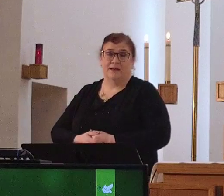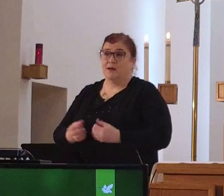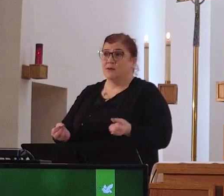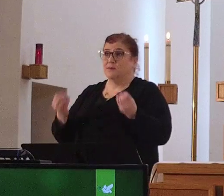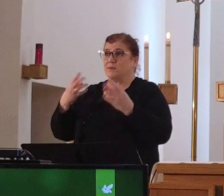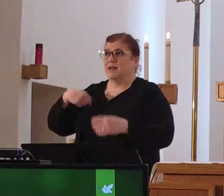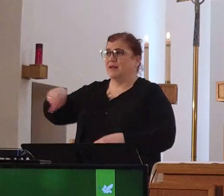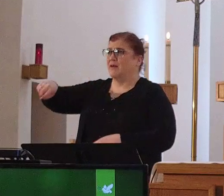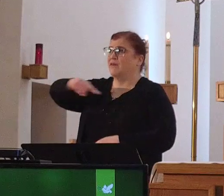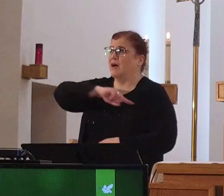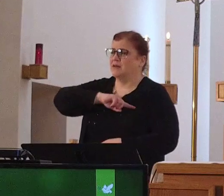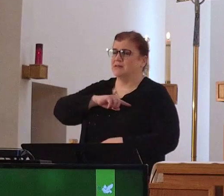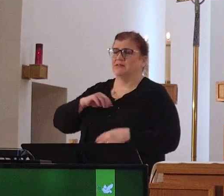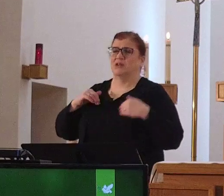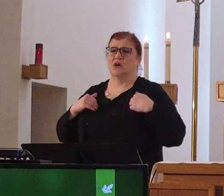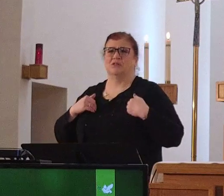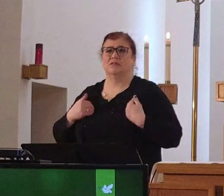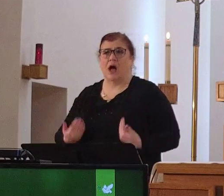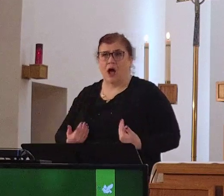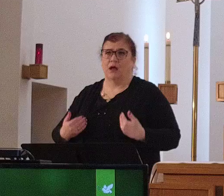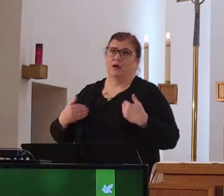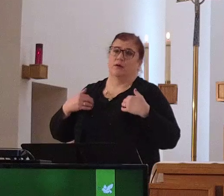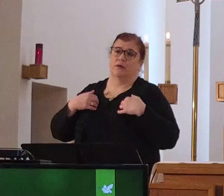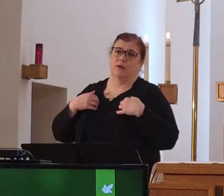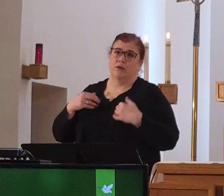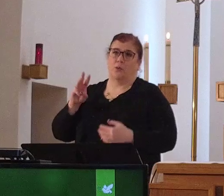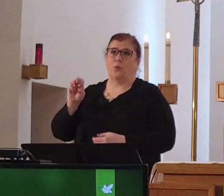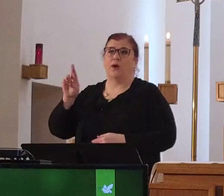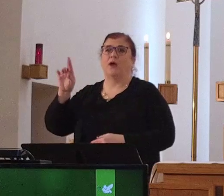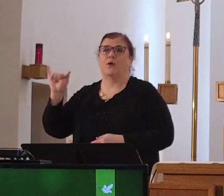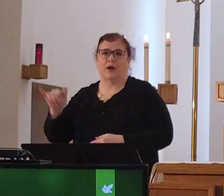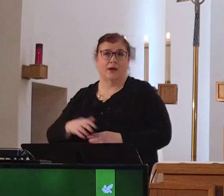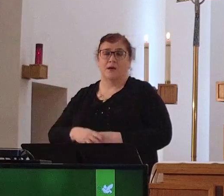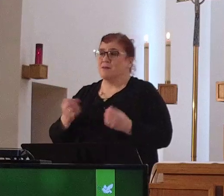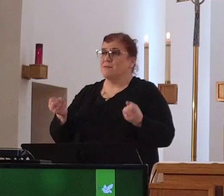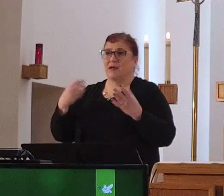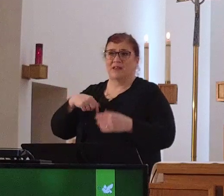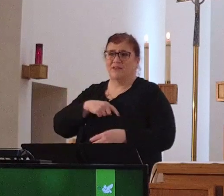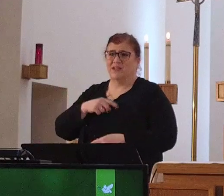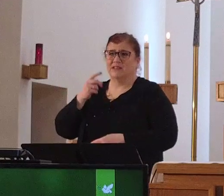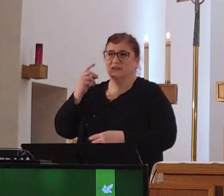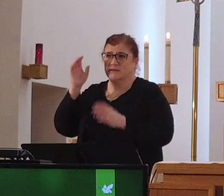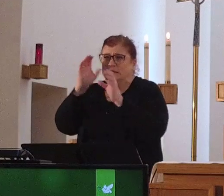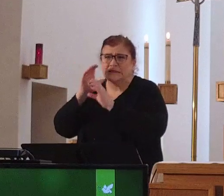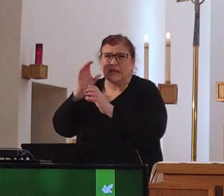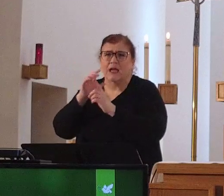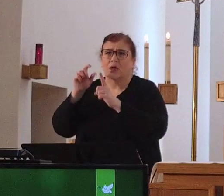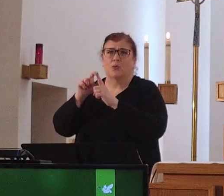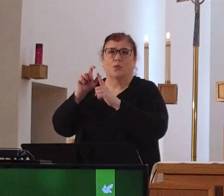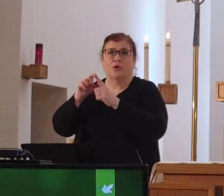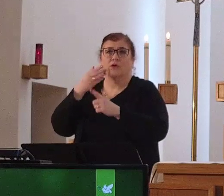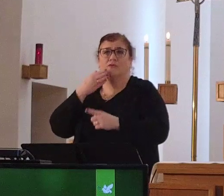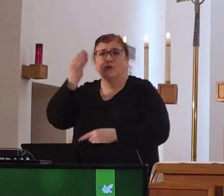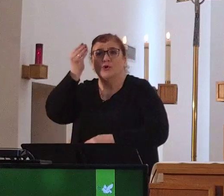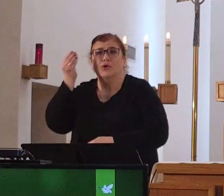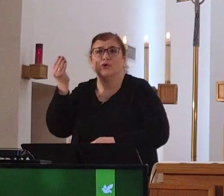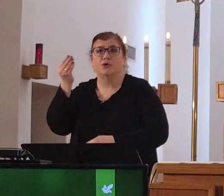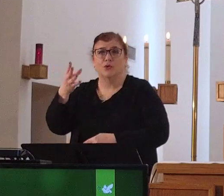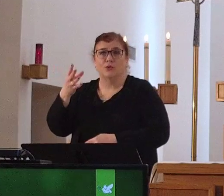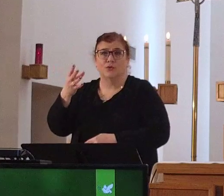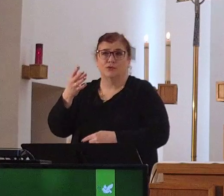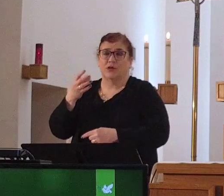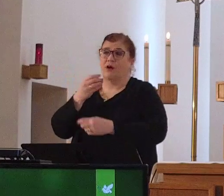many of us are tired or weary. Many of us seek a word of good news